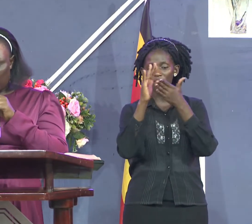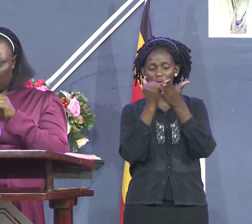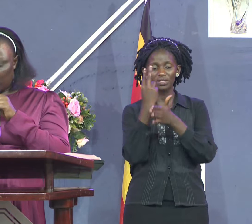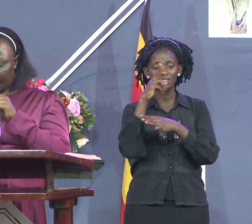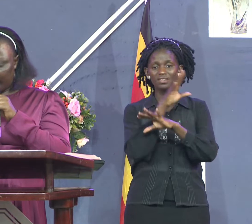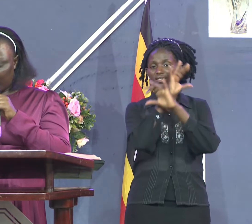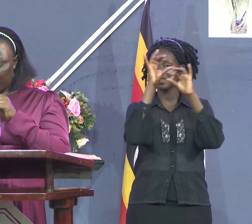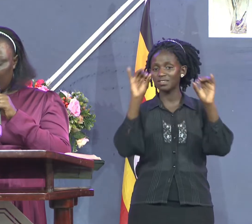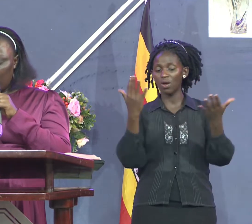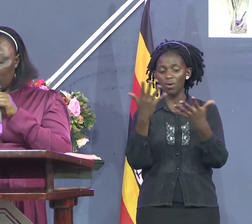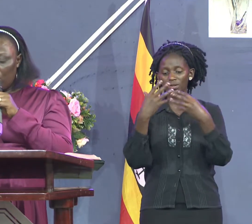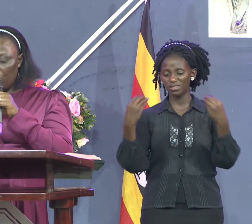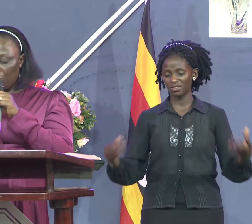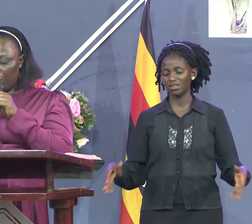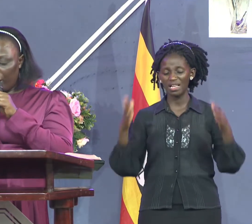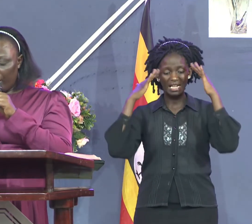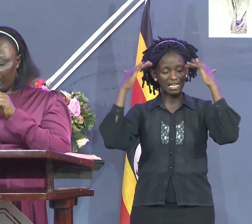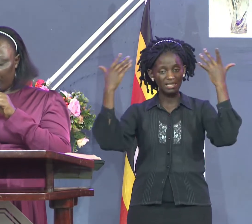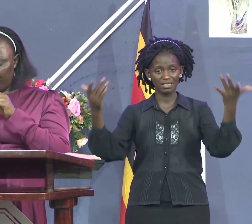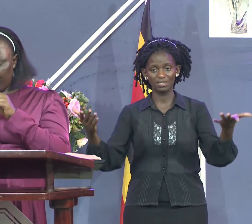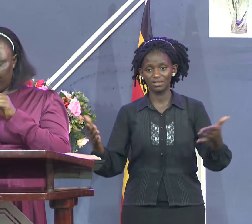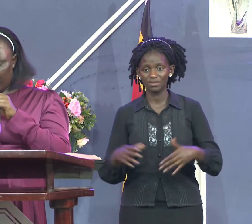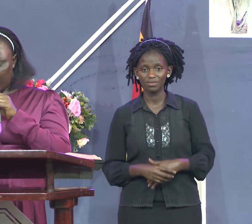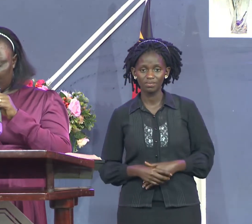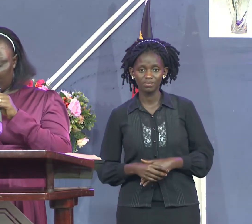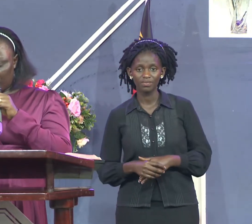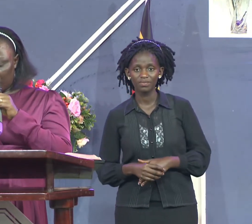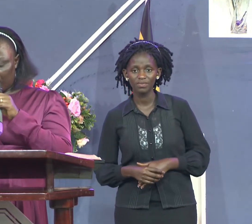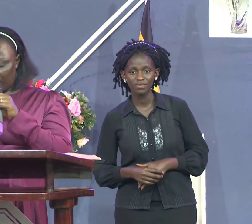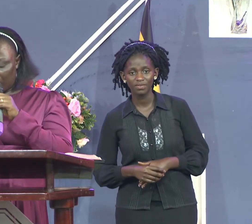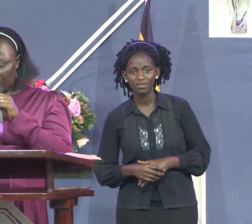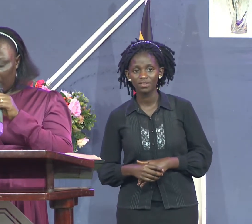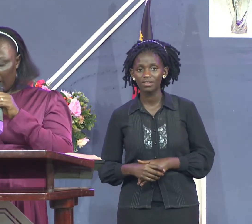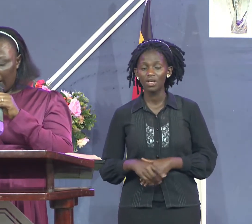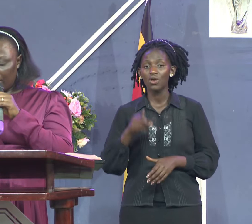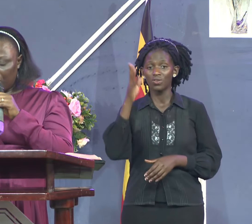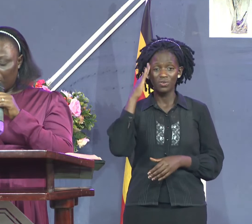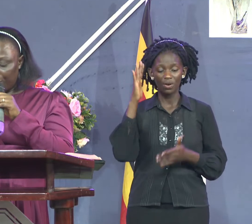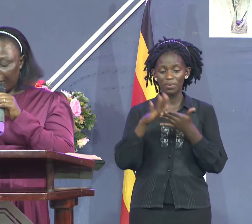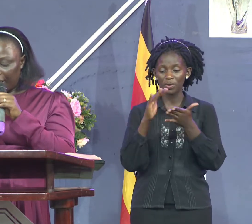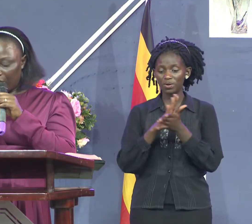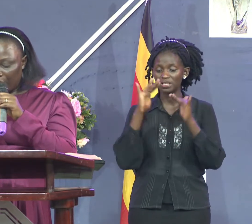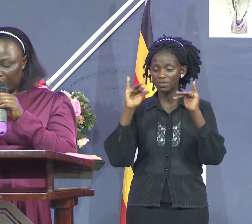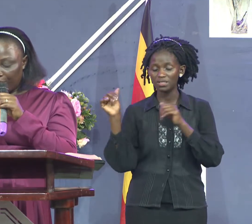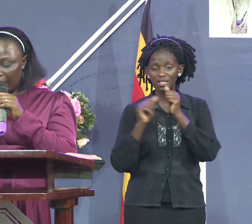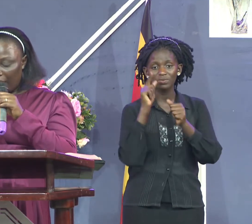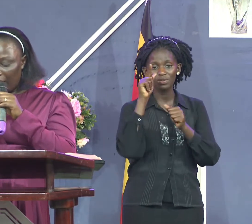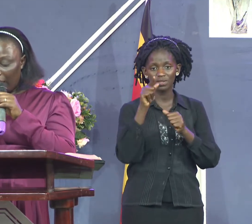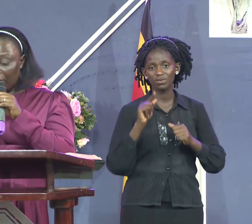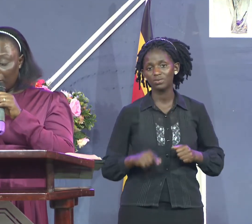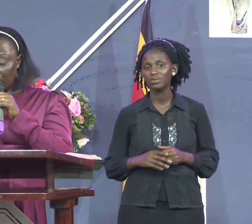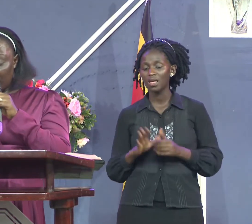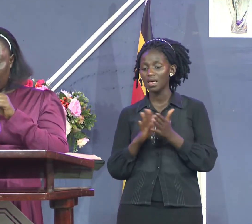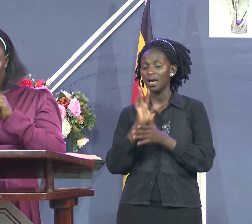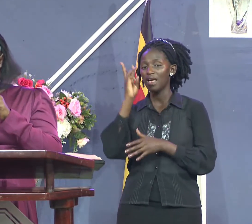him or knows him, you know him, for he dwells with you and will be in you.